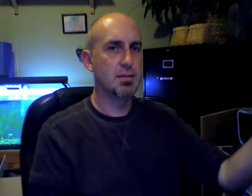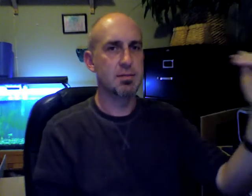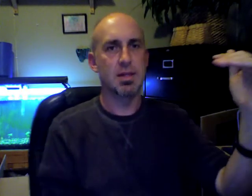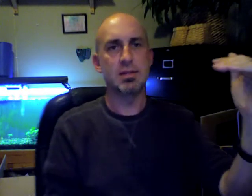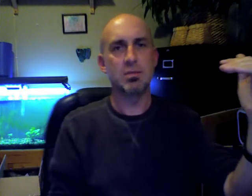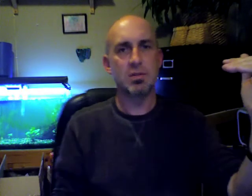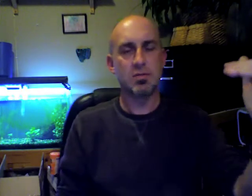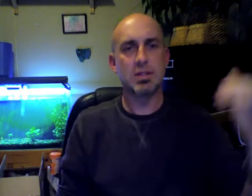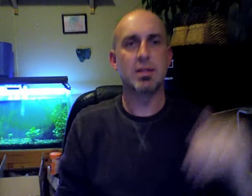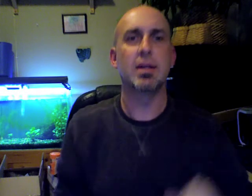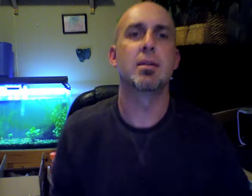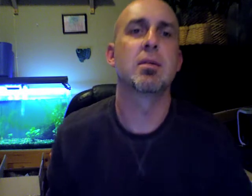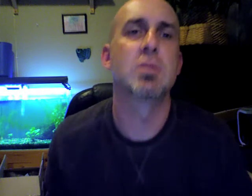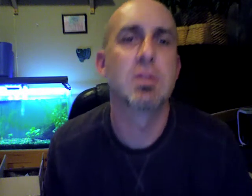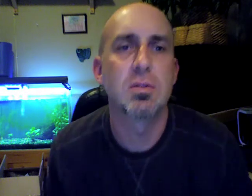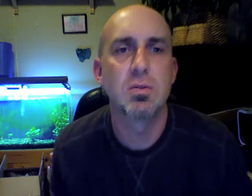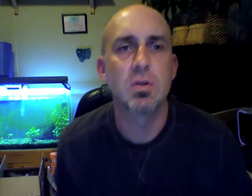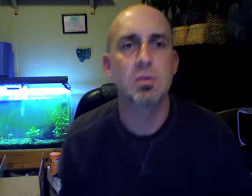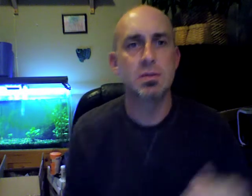can't seem to fit today, I think I'm just still too close.